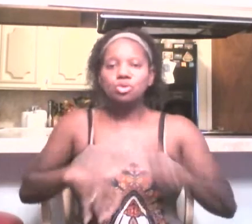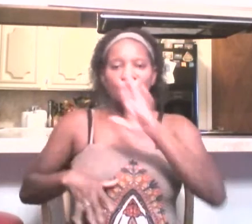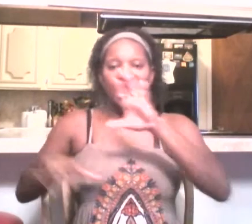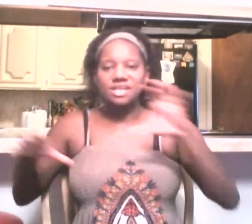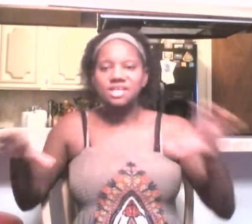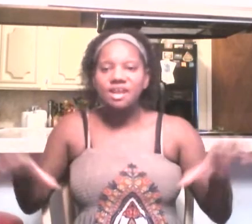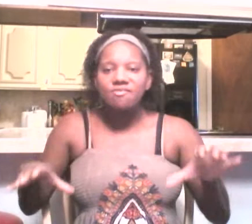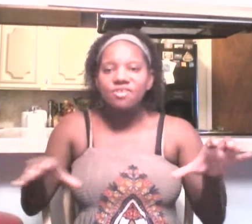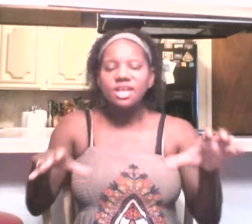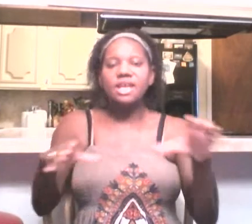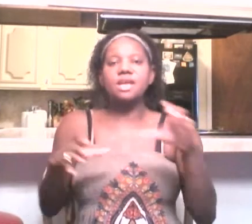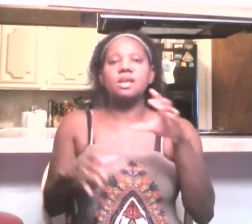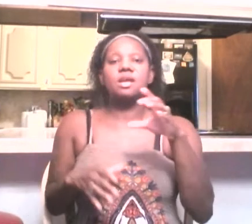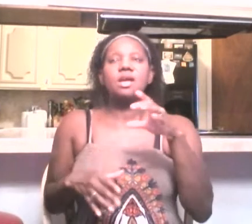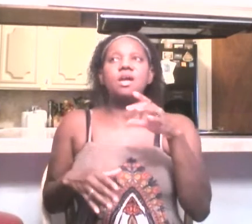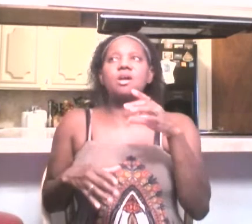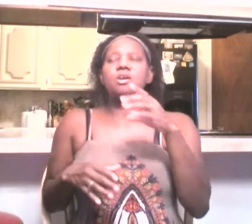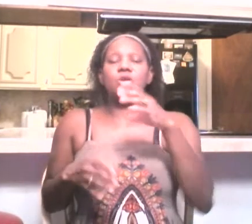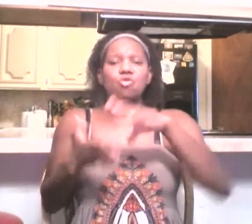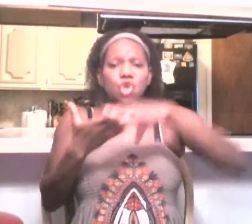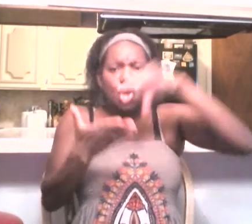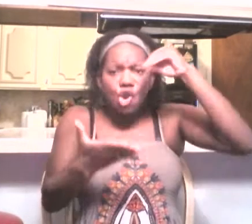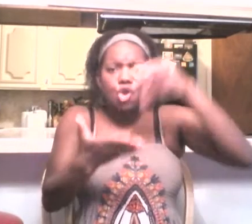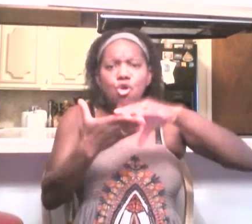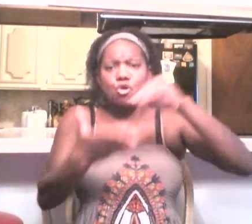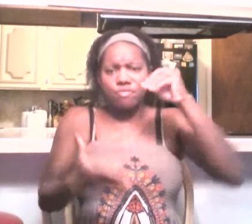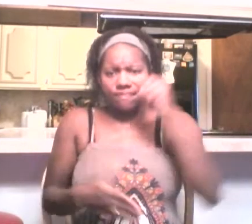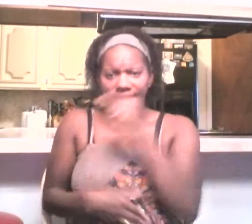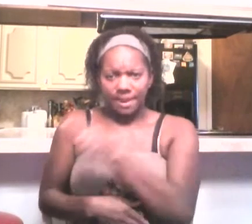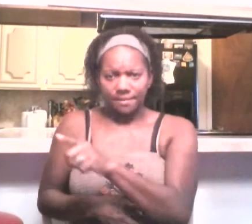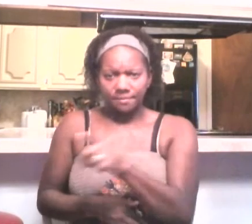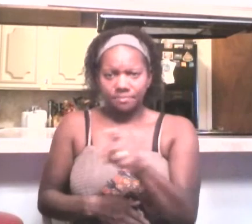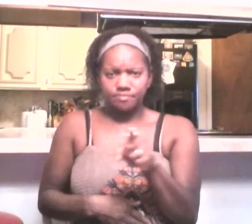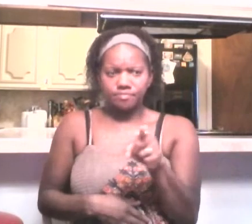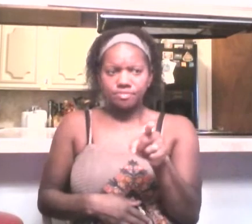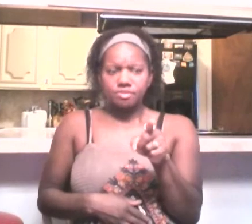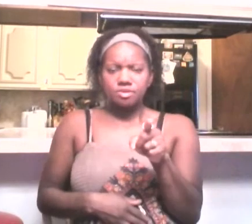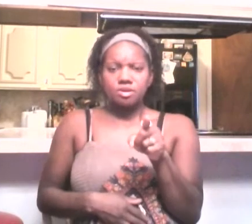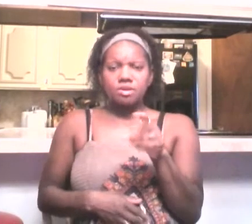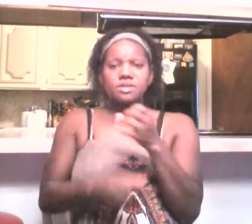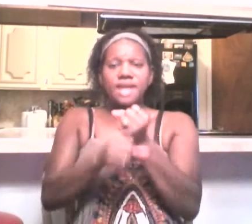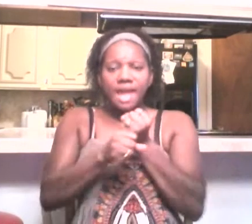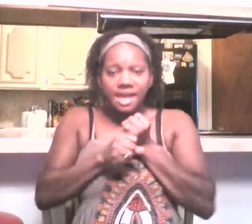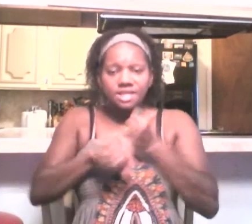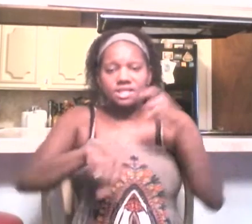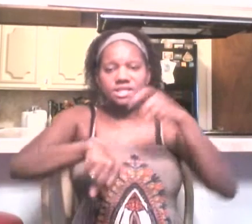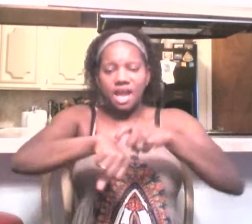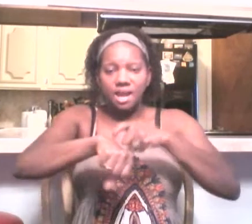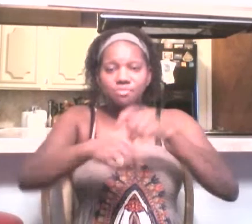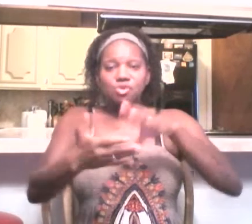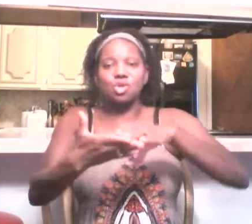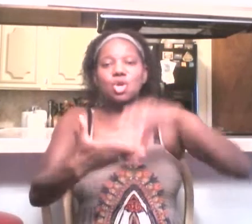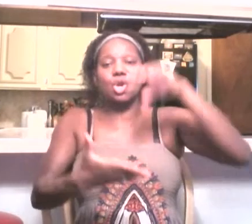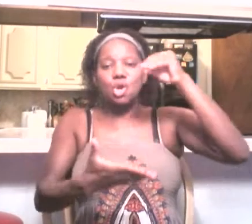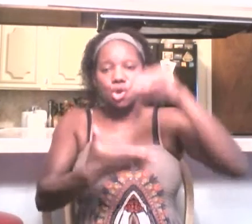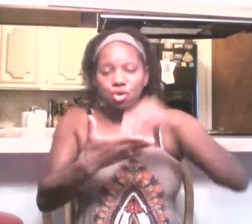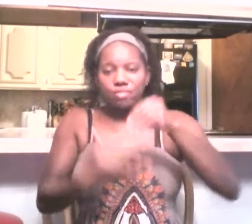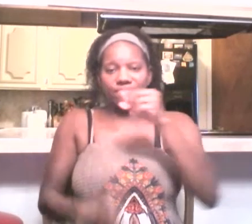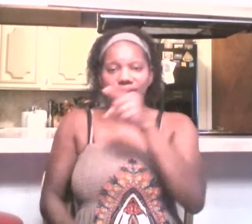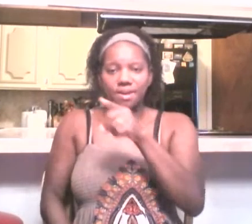their activities. You know, learn them. Take the time to learn them.